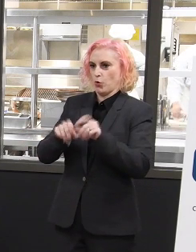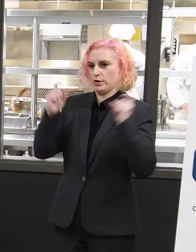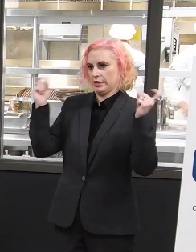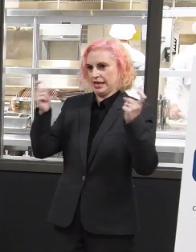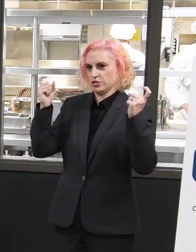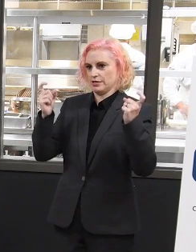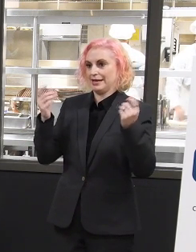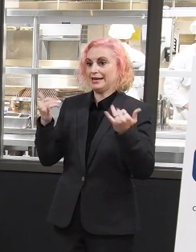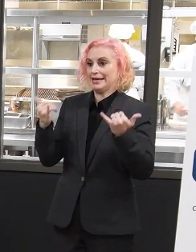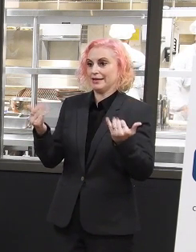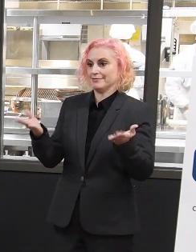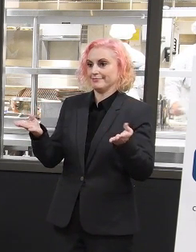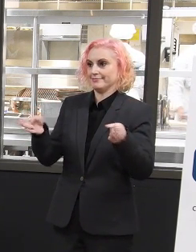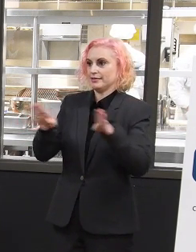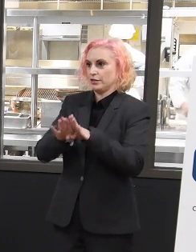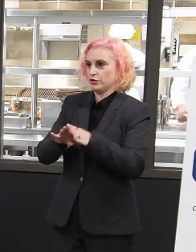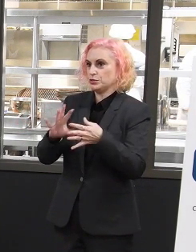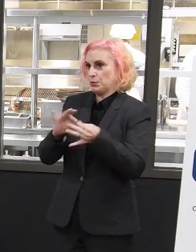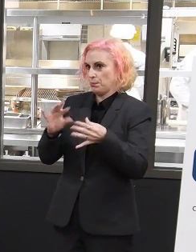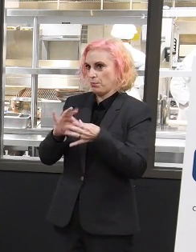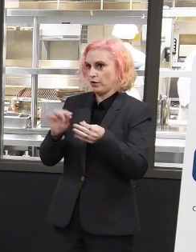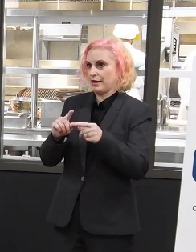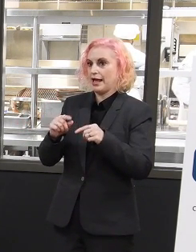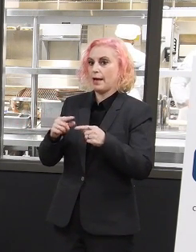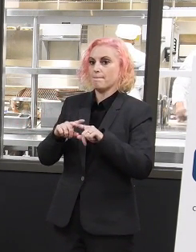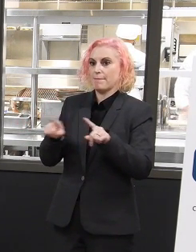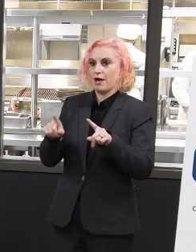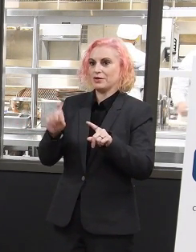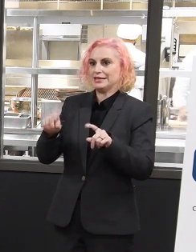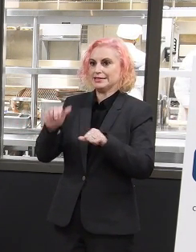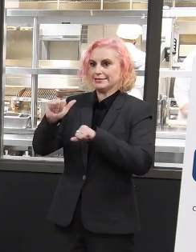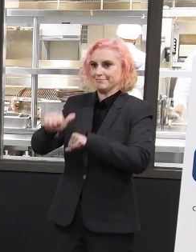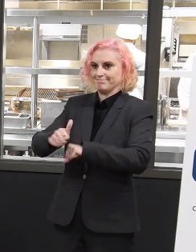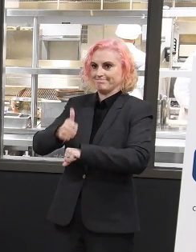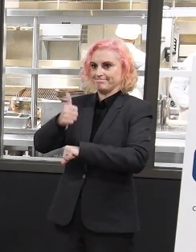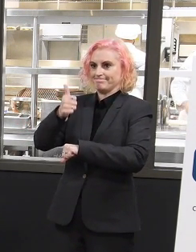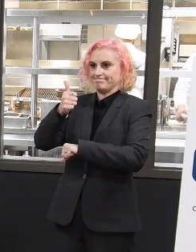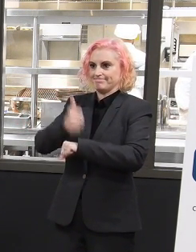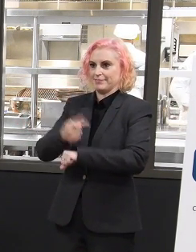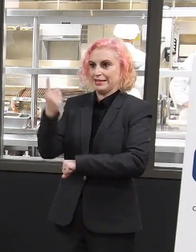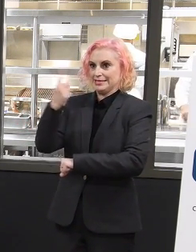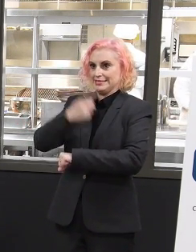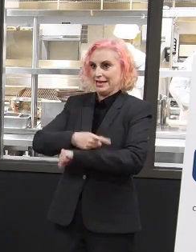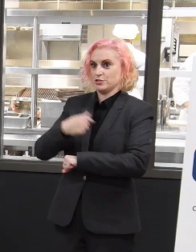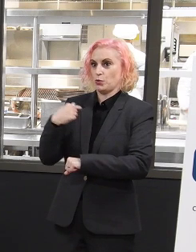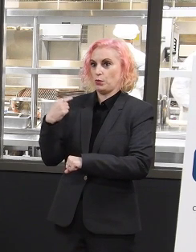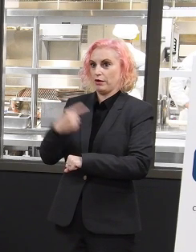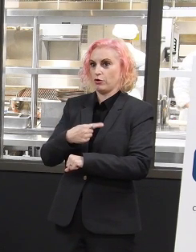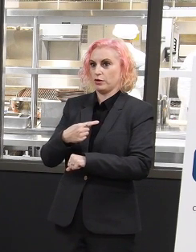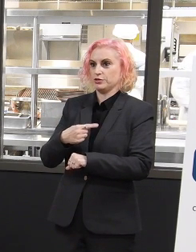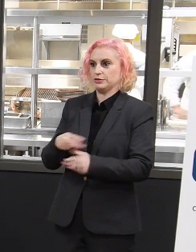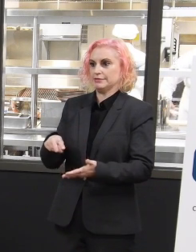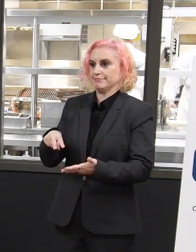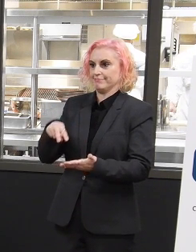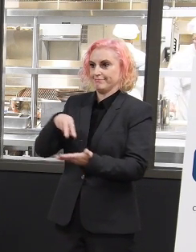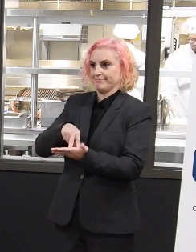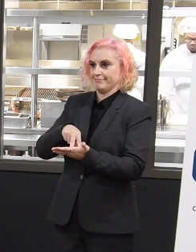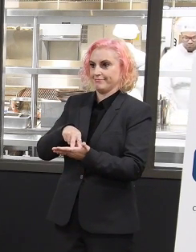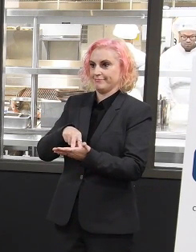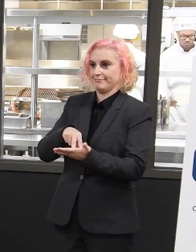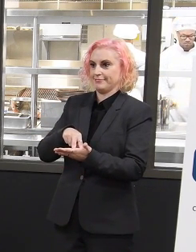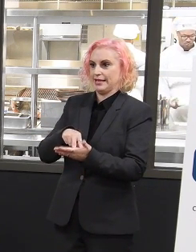concludes the remarks portion. However, we need to benchmark this date, right? So we are going to be up here and